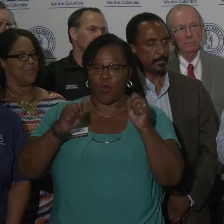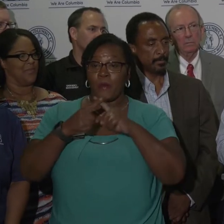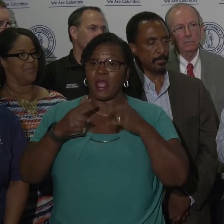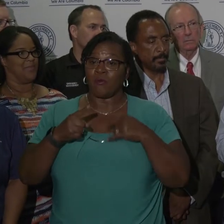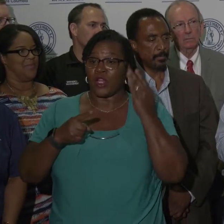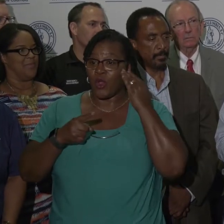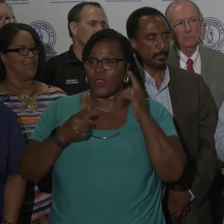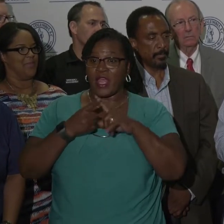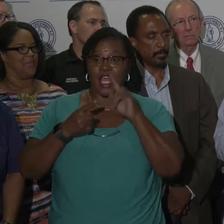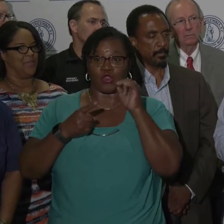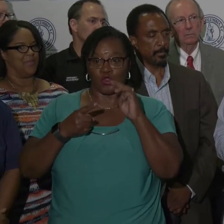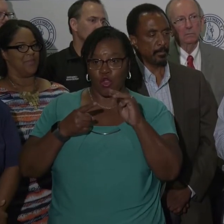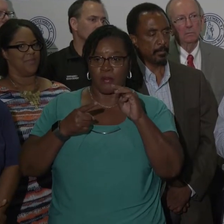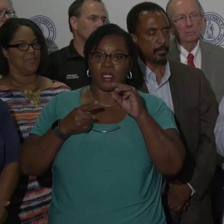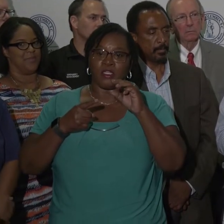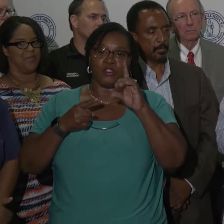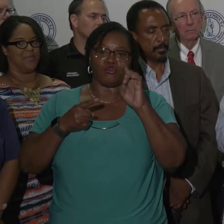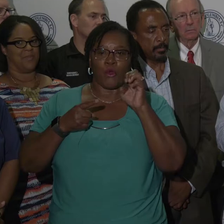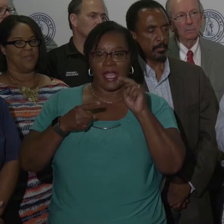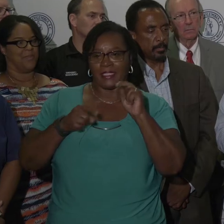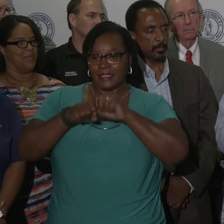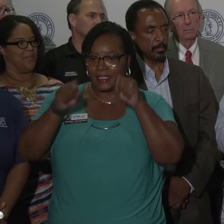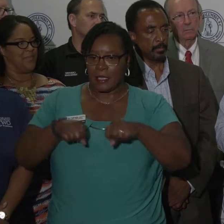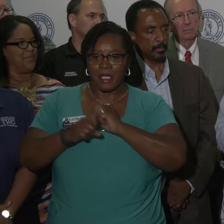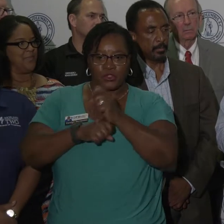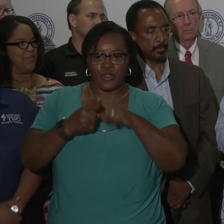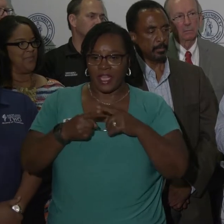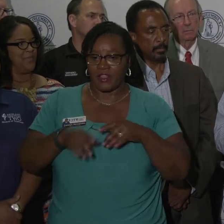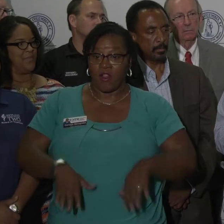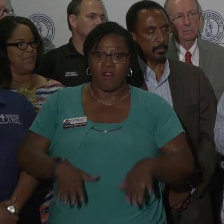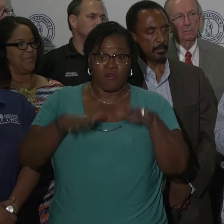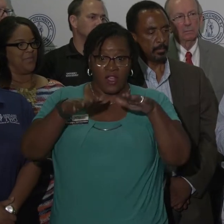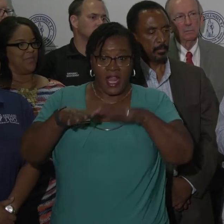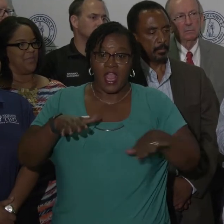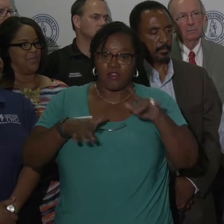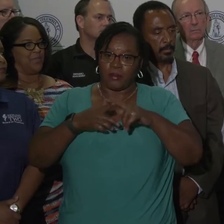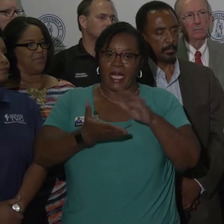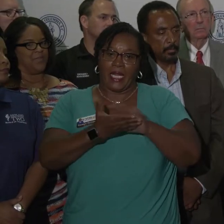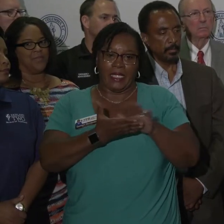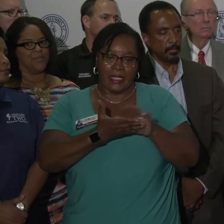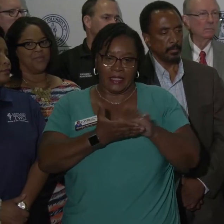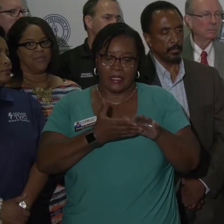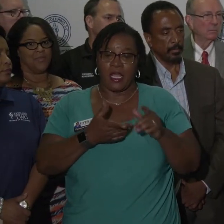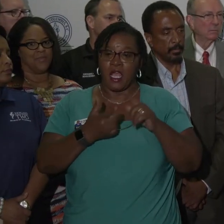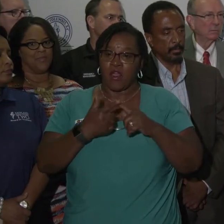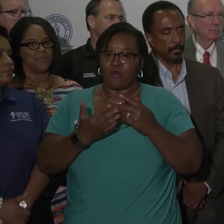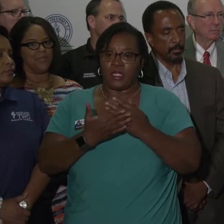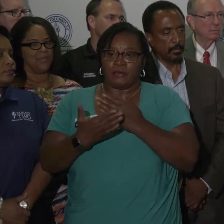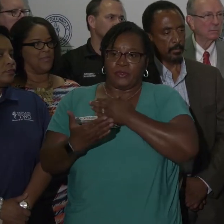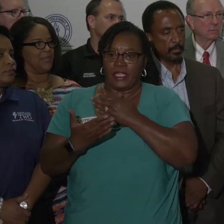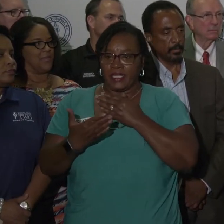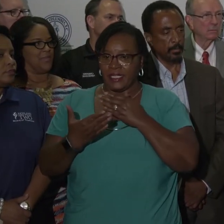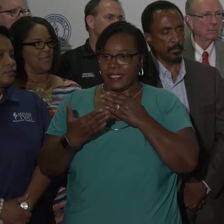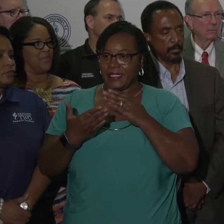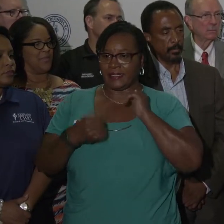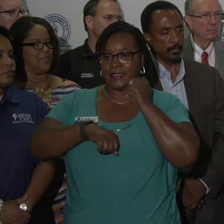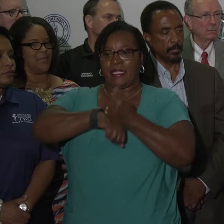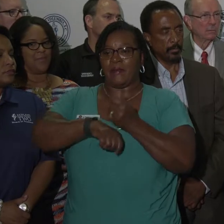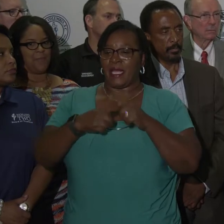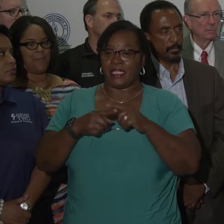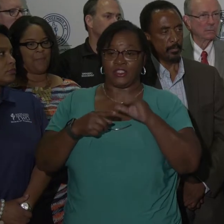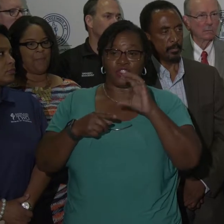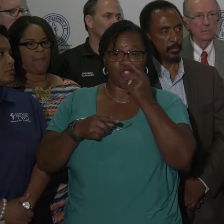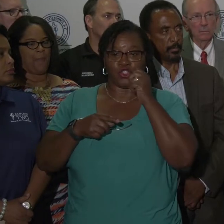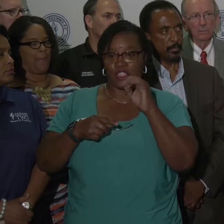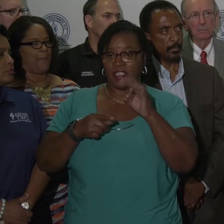drain system has been cleaned. We've looked at it again, made sure the flood-prone areas have been cleaned. We've pre-staged, as the chief said,